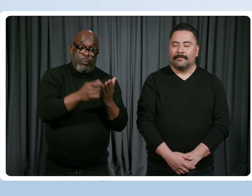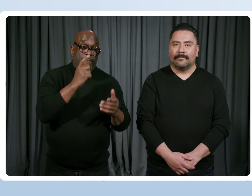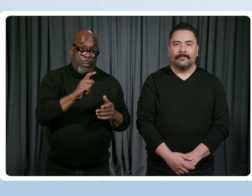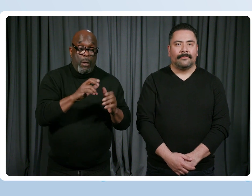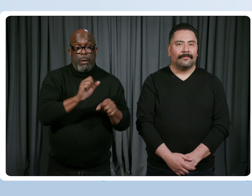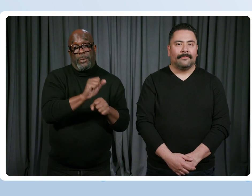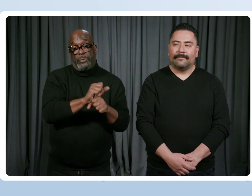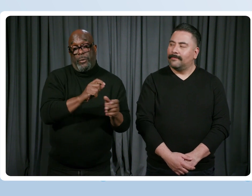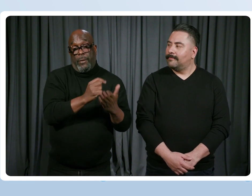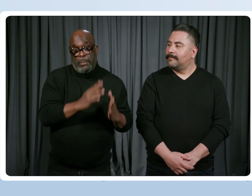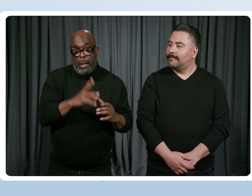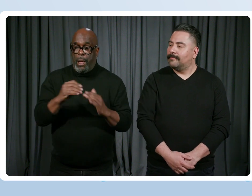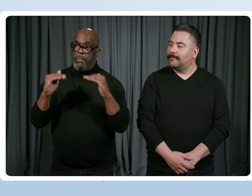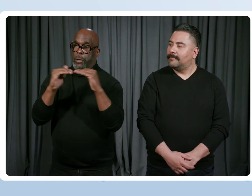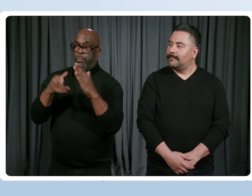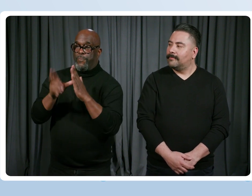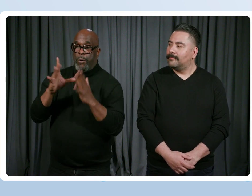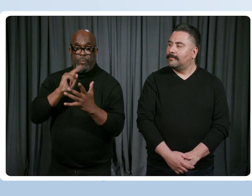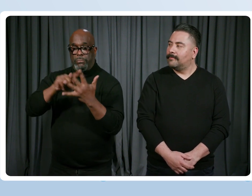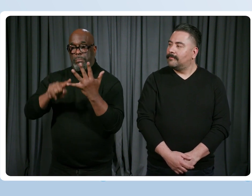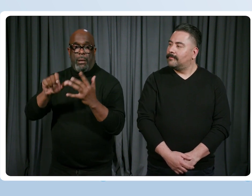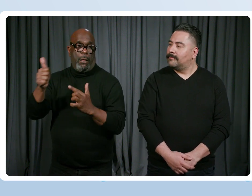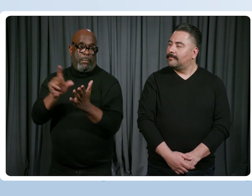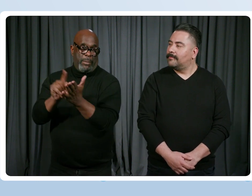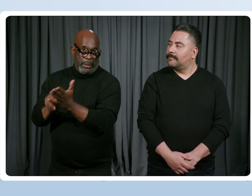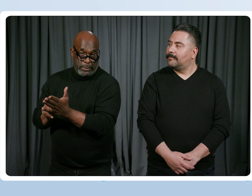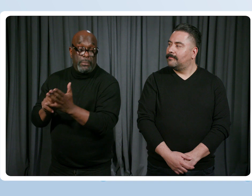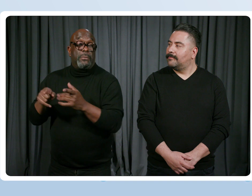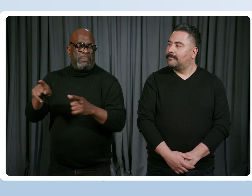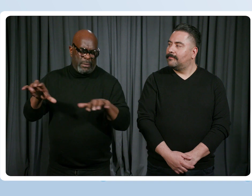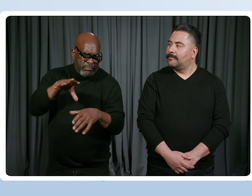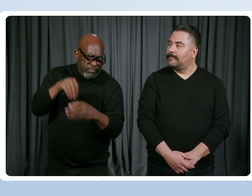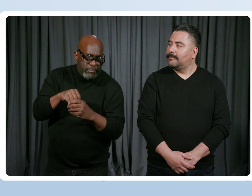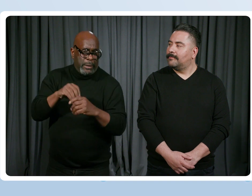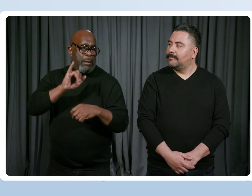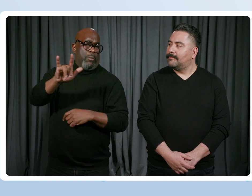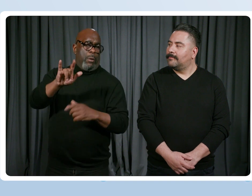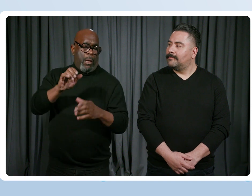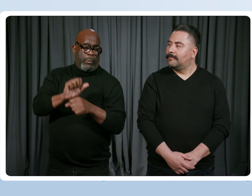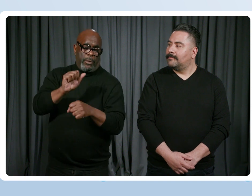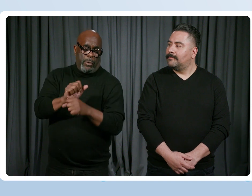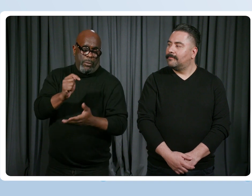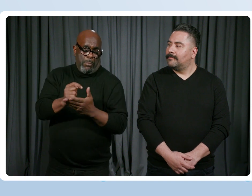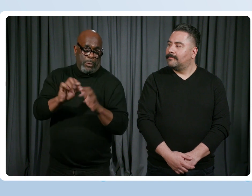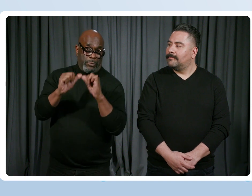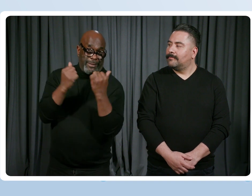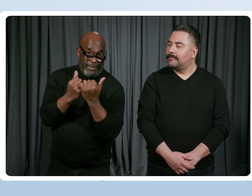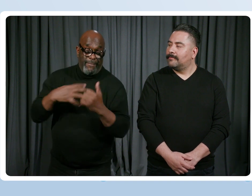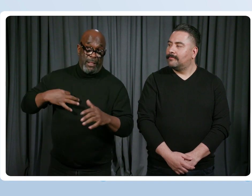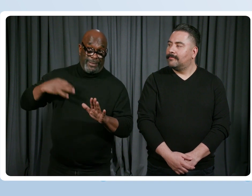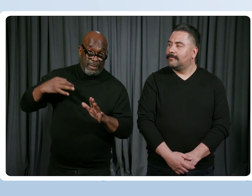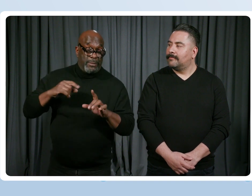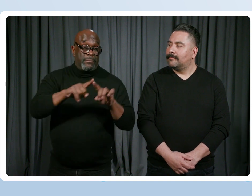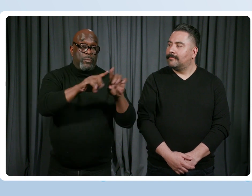Therapy and as a peer reviewer for several other publications. She is active in the Illinois Occupational Therapy Association, volunteers